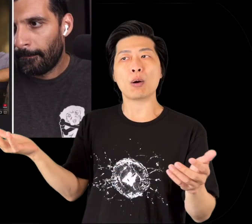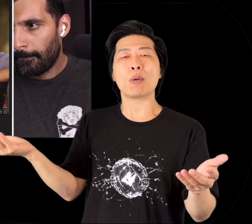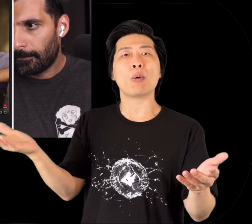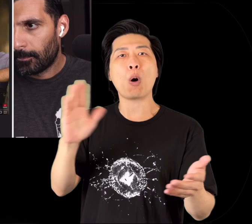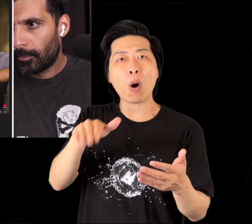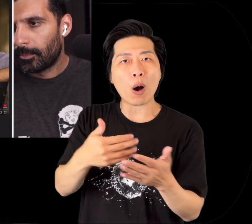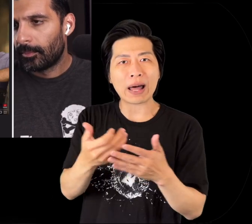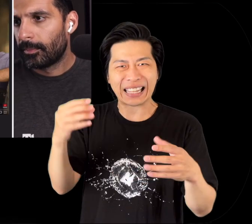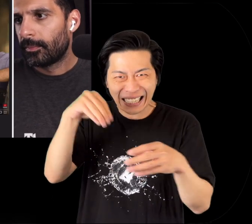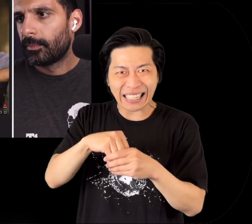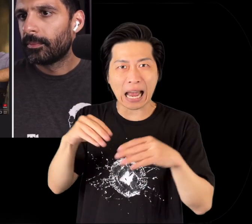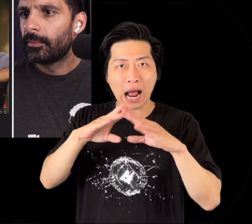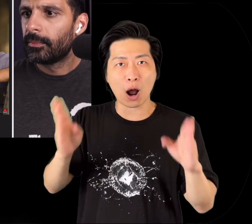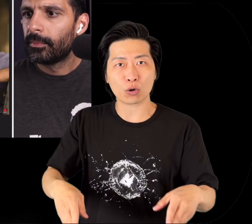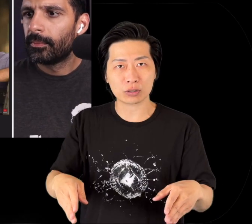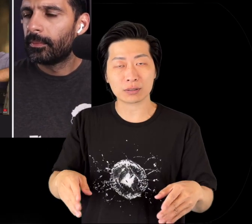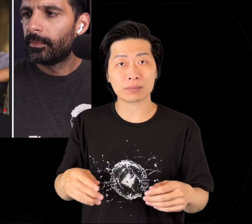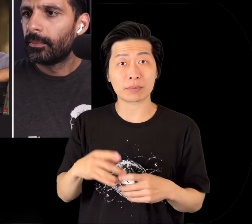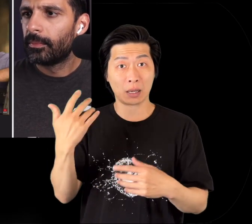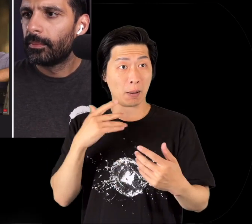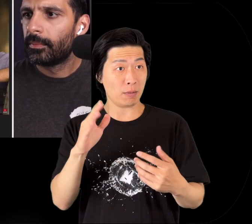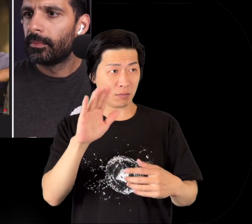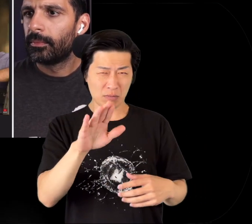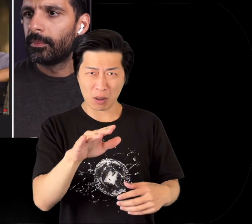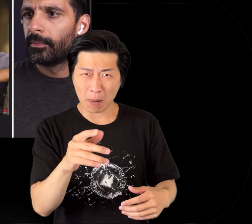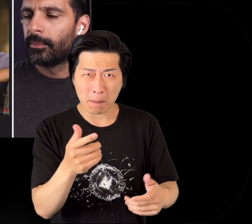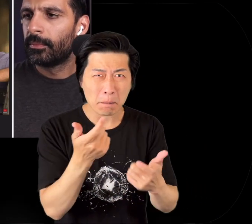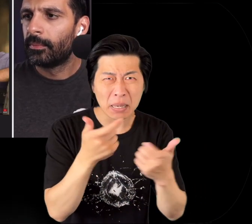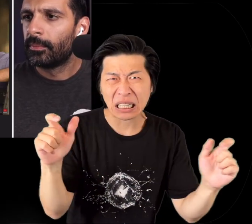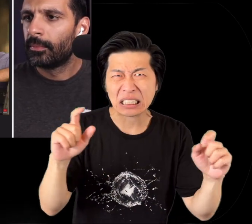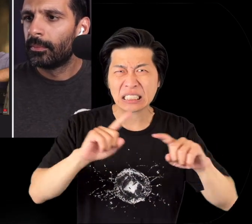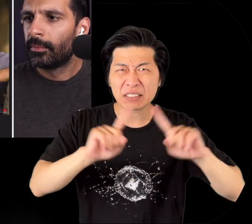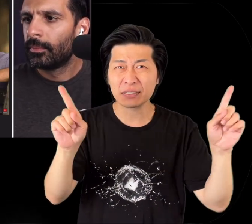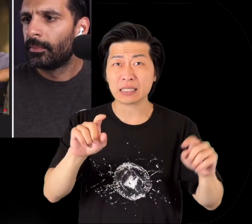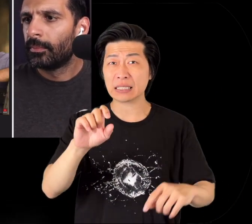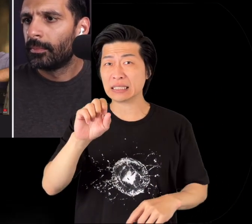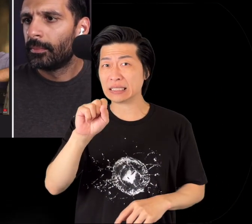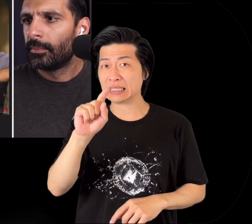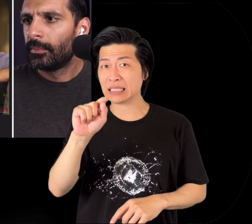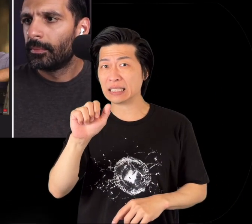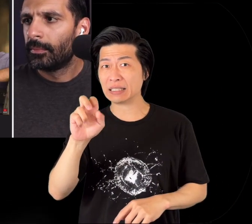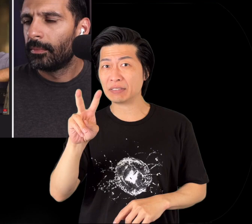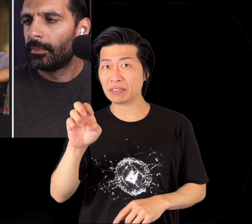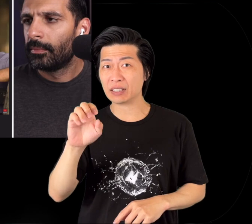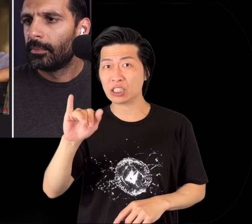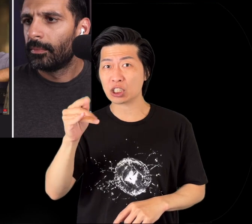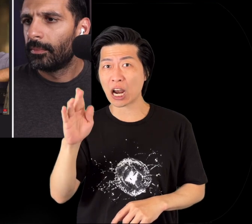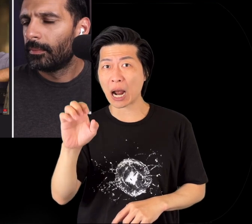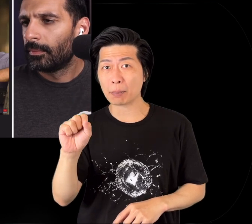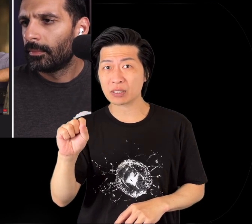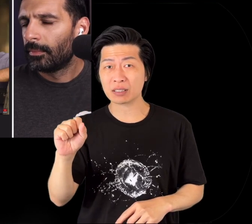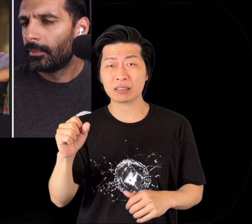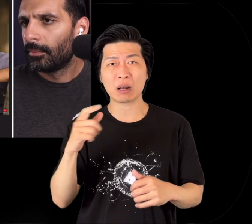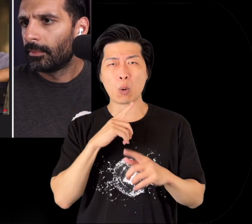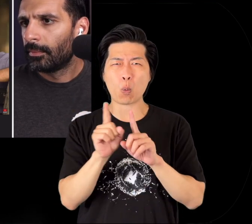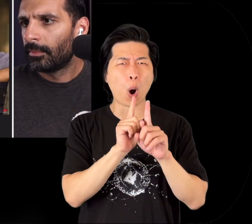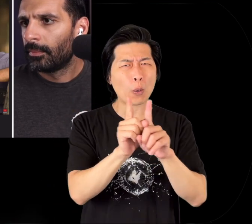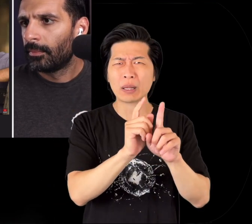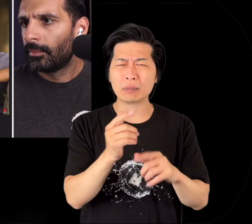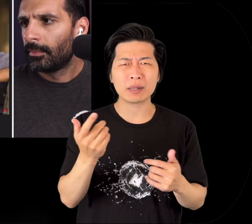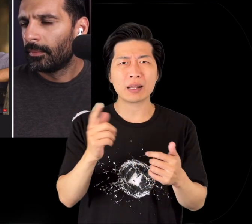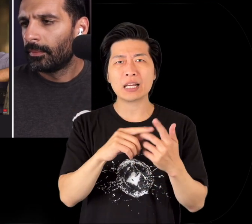You talk about the biggest difference. Steve Jobs spent every day, I'd walk with him through Johnny